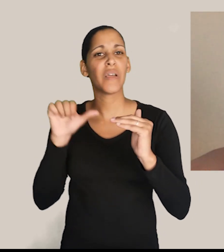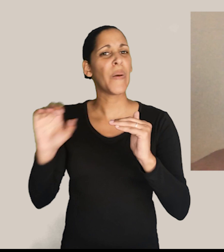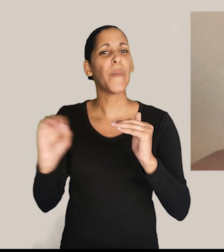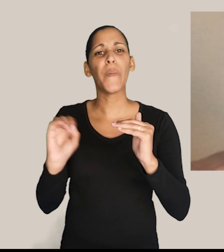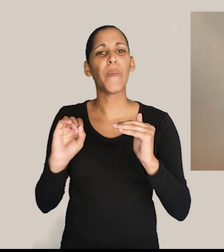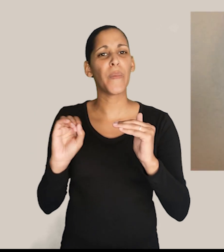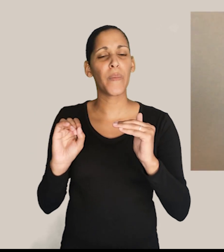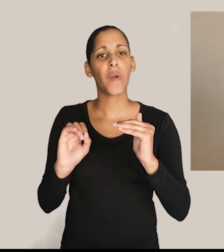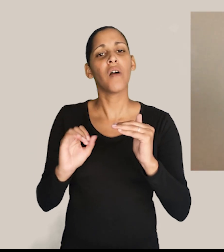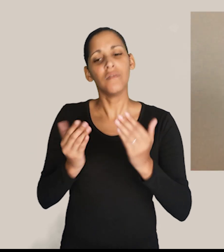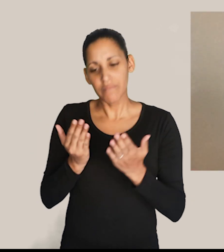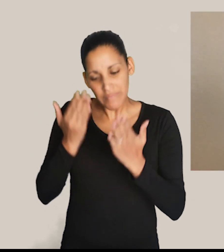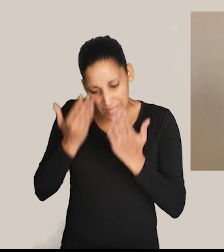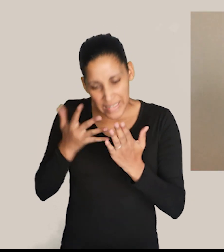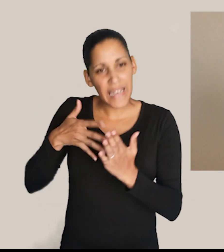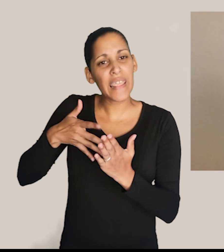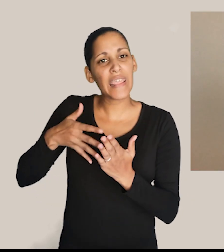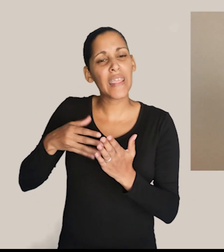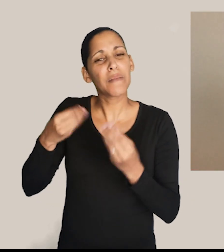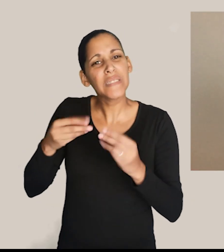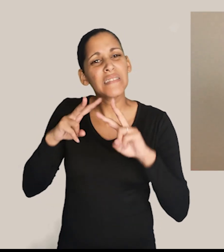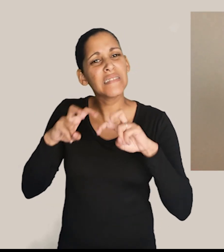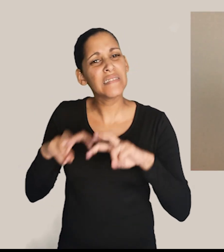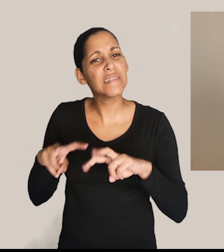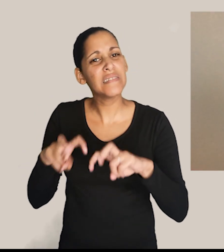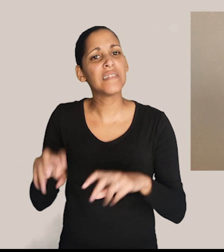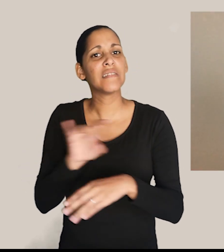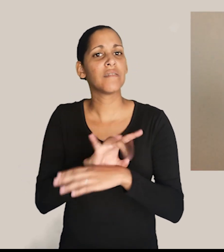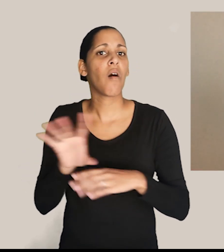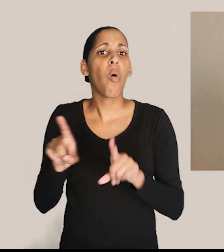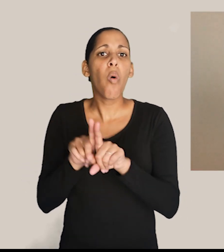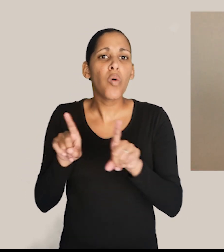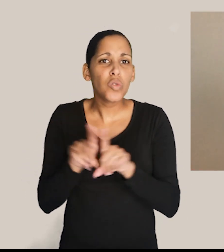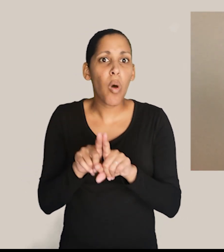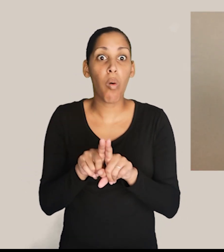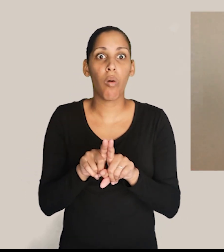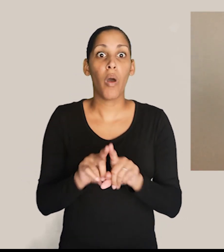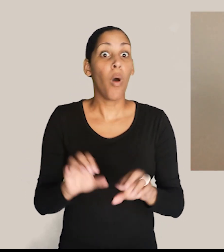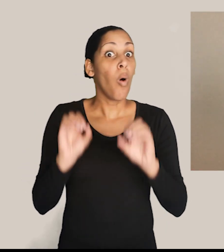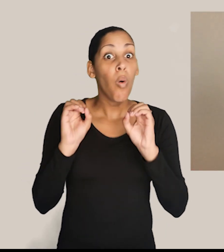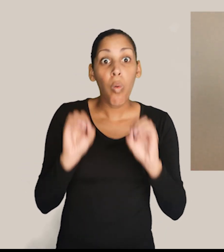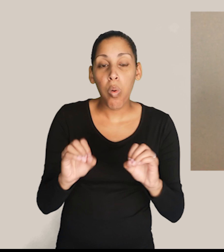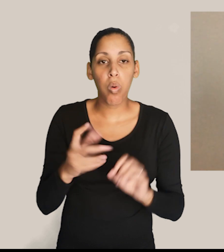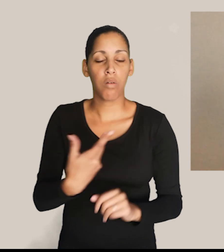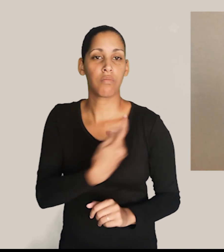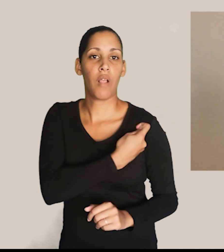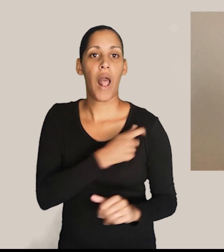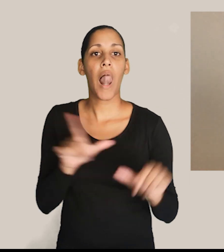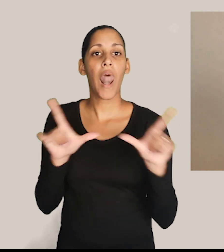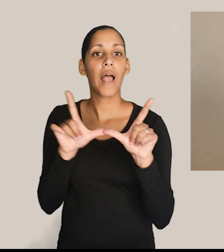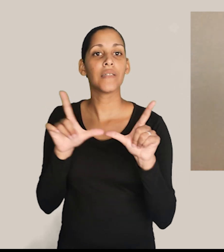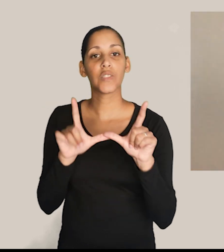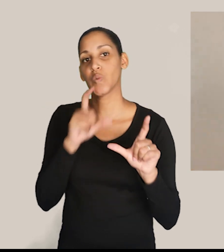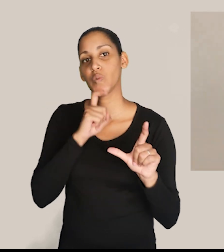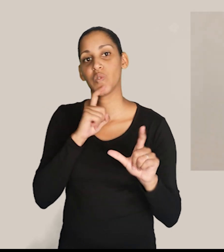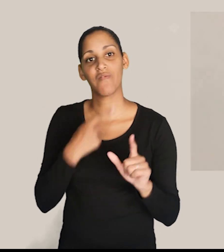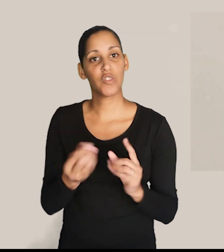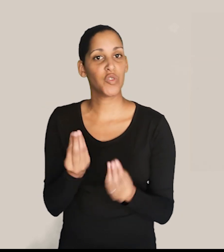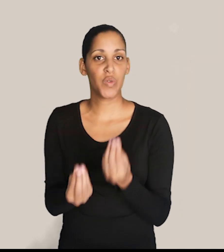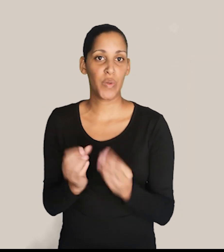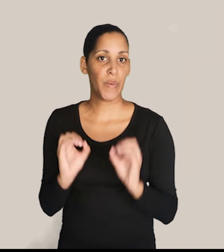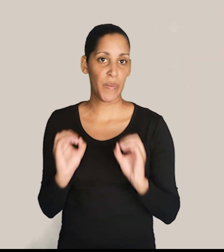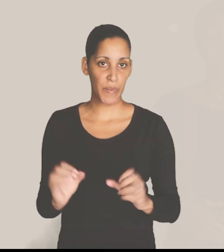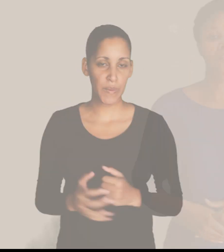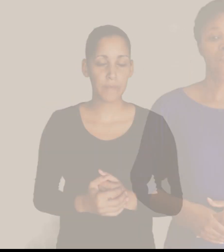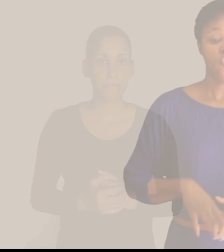16. Studies are still in progress, and currently, none of the existing vaccines have been licensed for use in